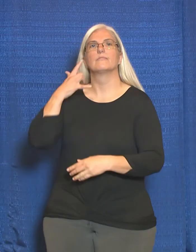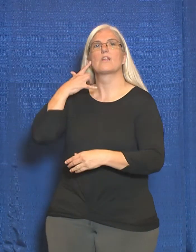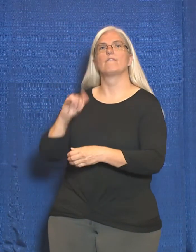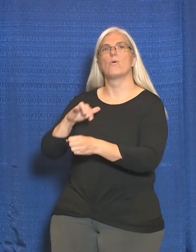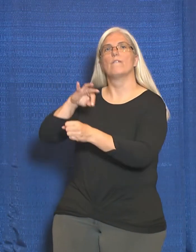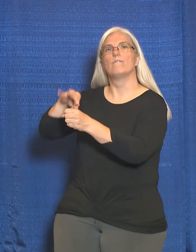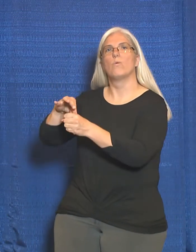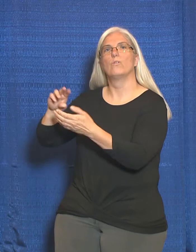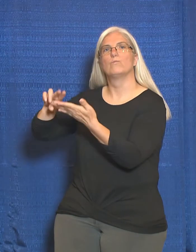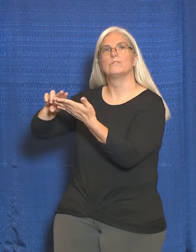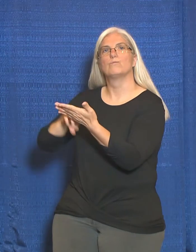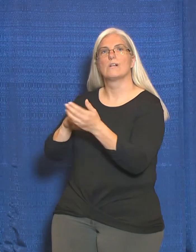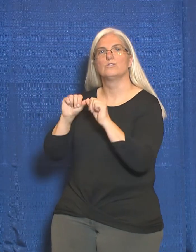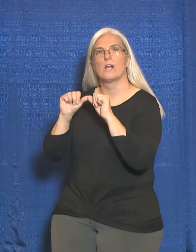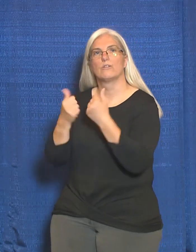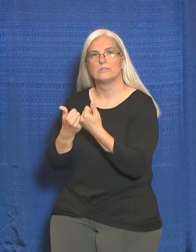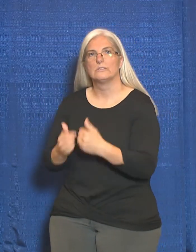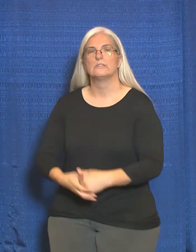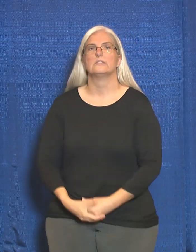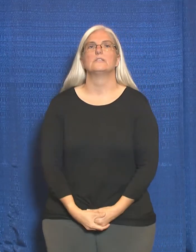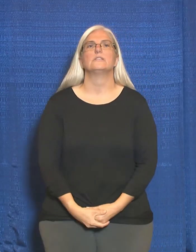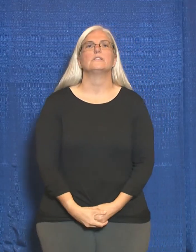California's voter registration agencies.